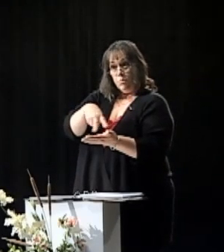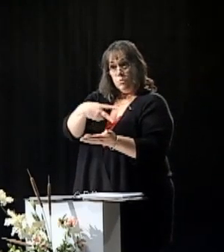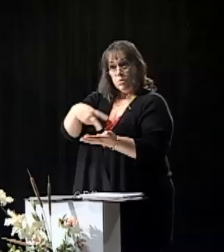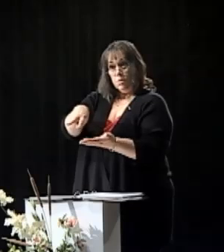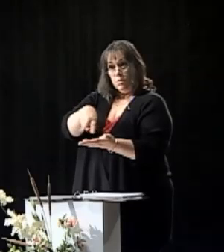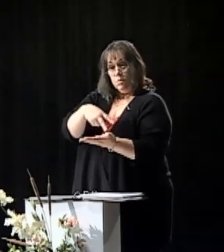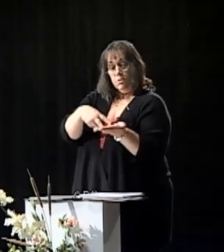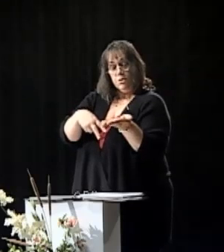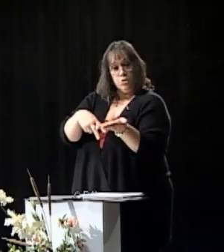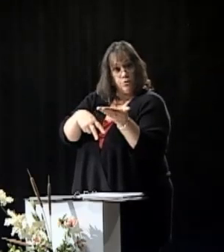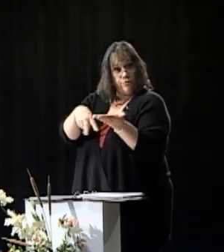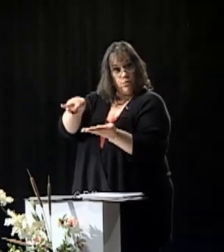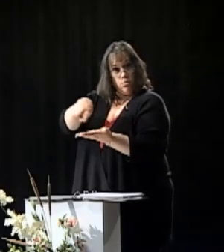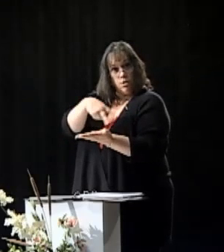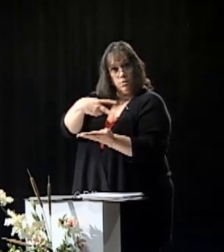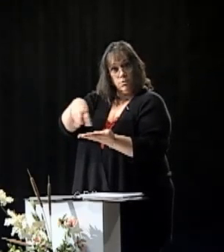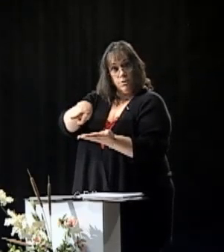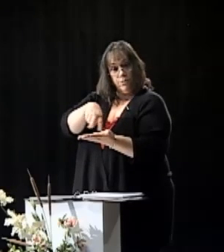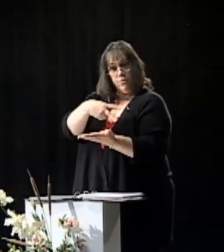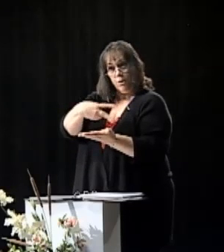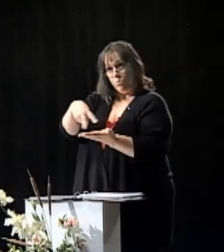music, this is your floor and your feet are moving.